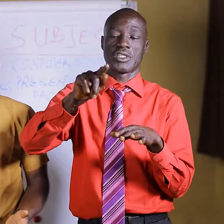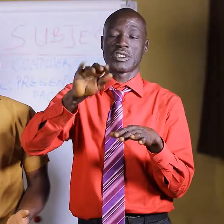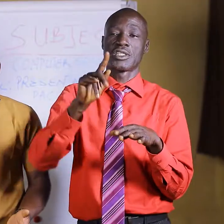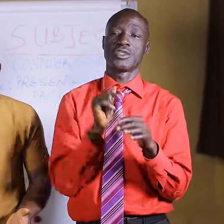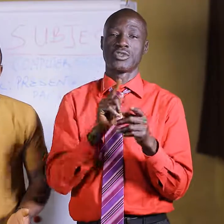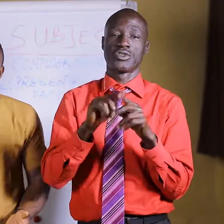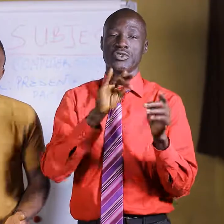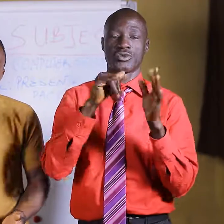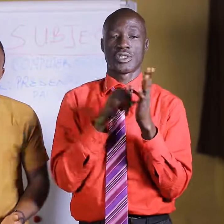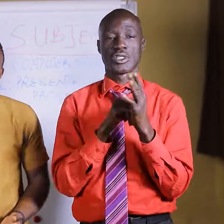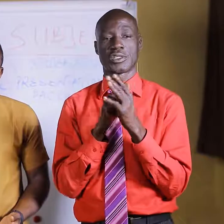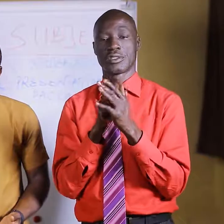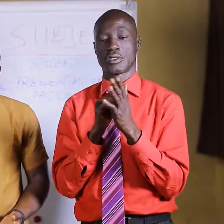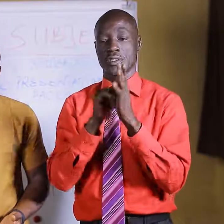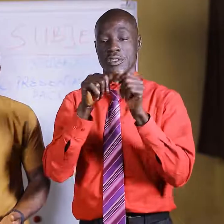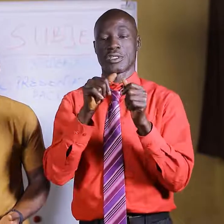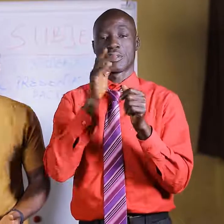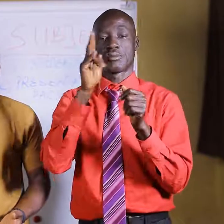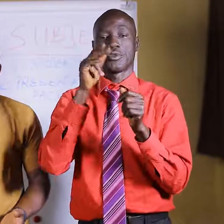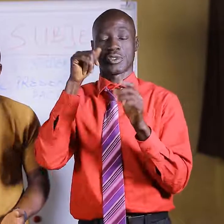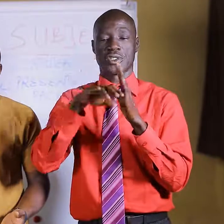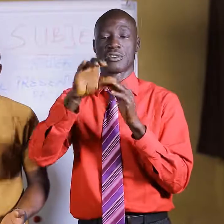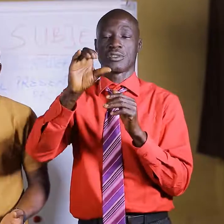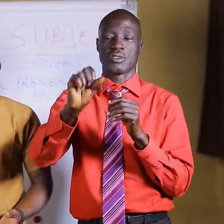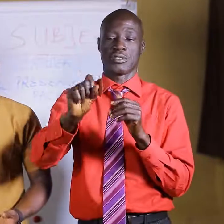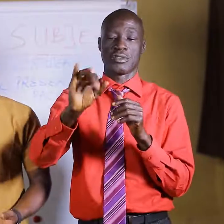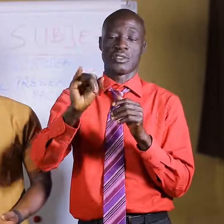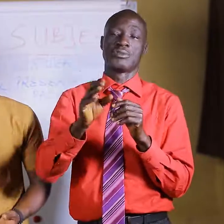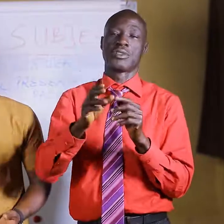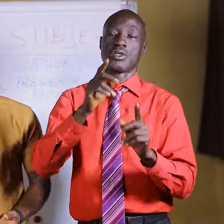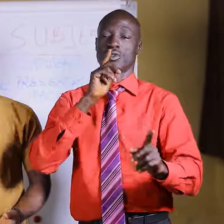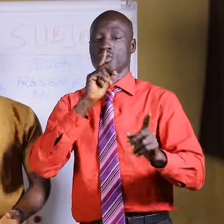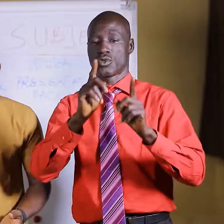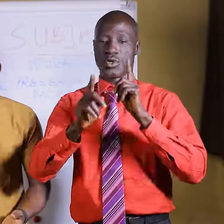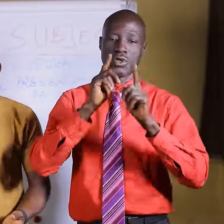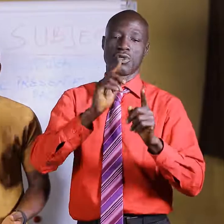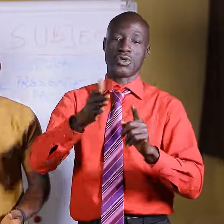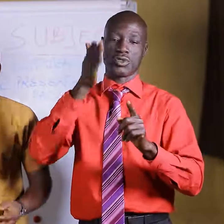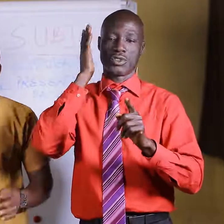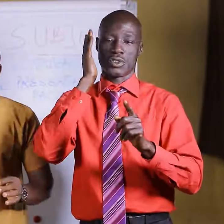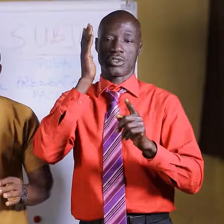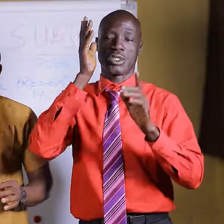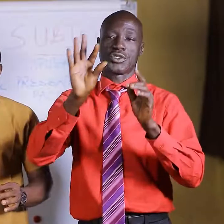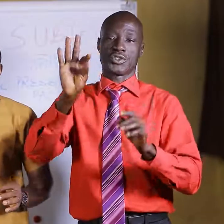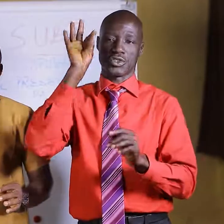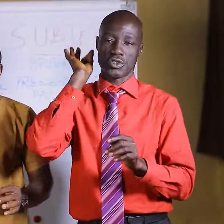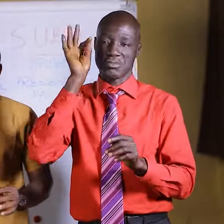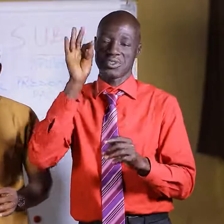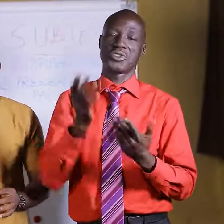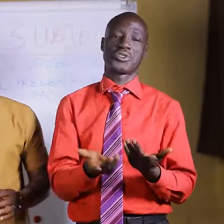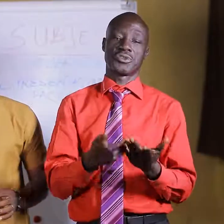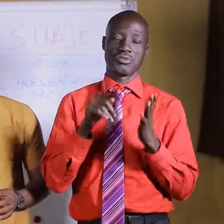do this. So it can be used in seminars, it can be used in talk show, Yeah, we've gone to places where we